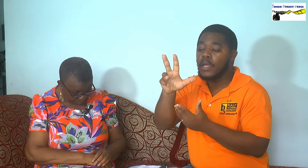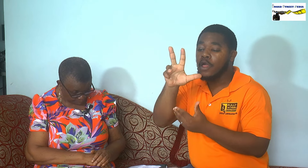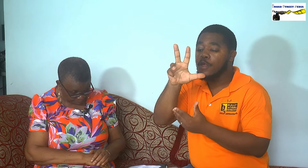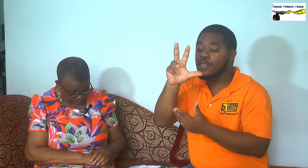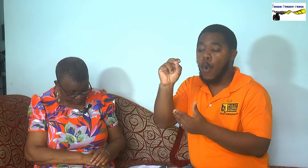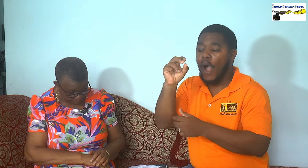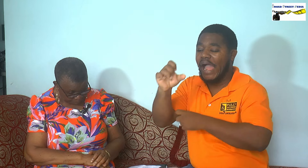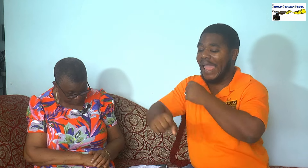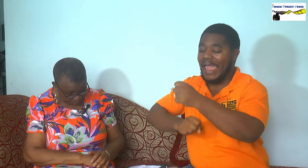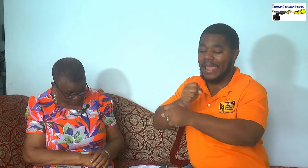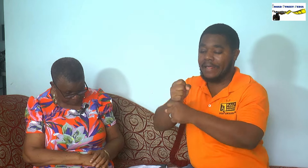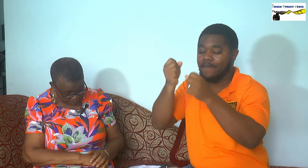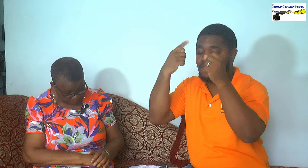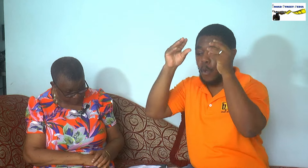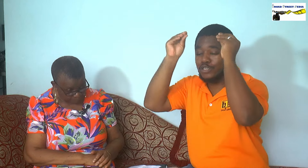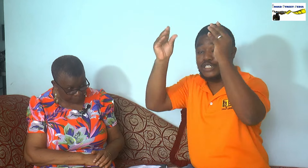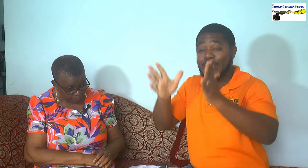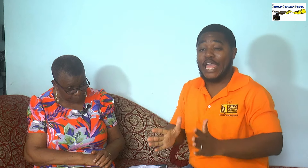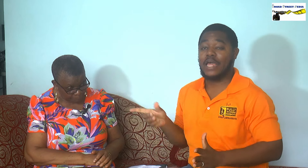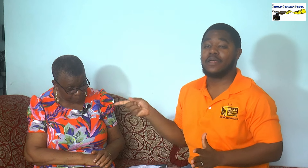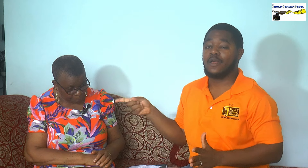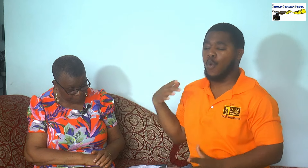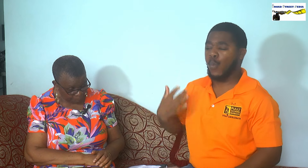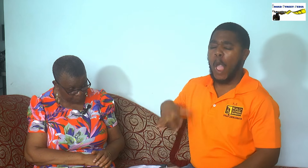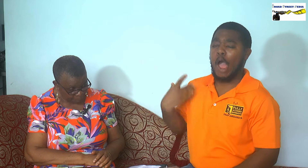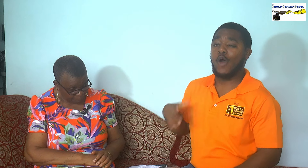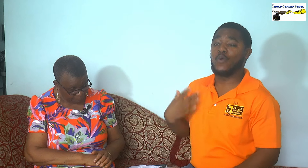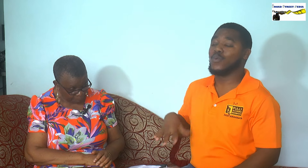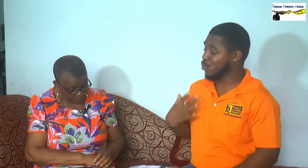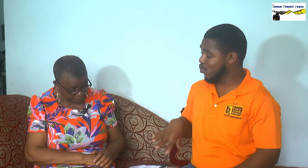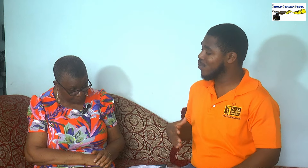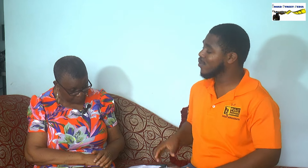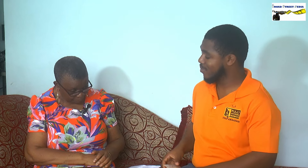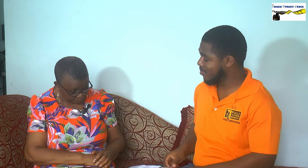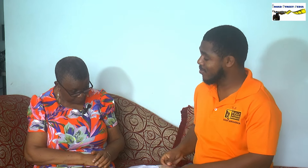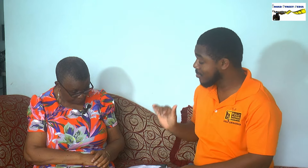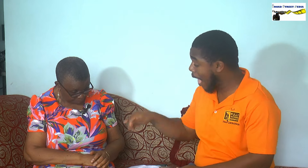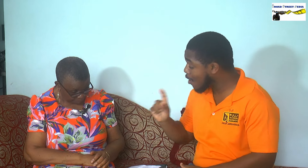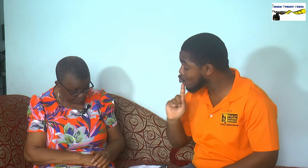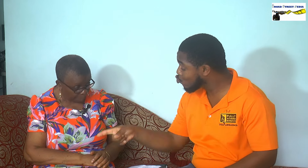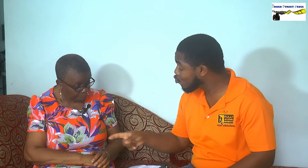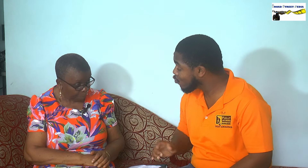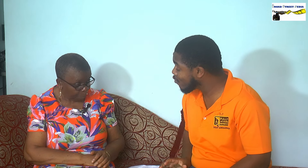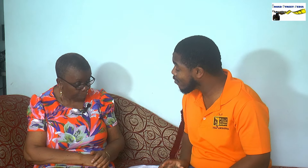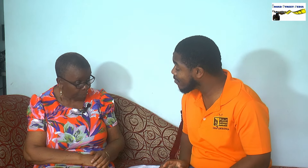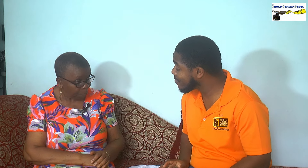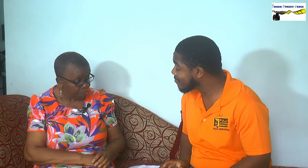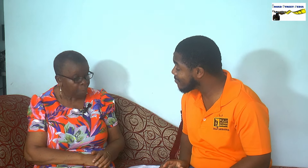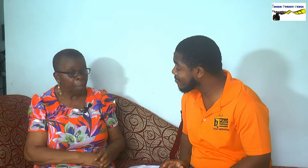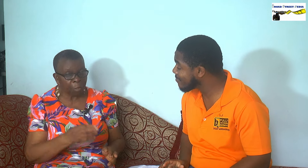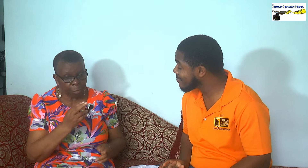time, for almost 30 years. Wow. Is that correct? That's